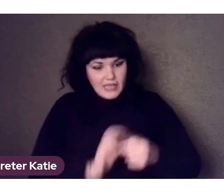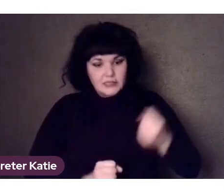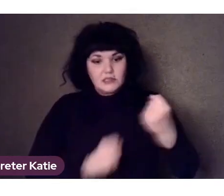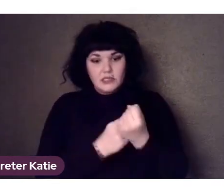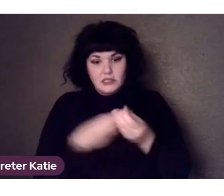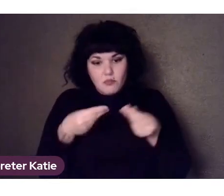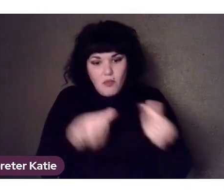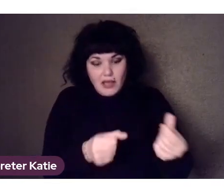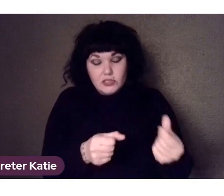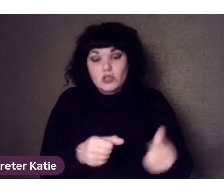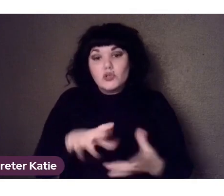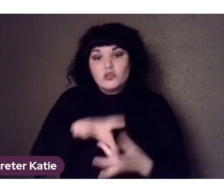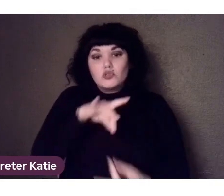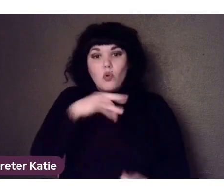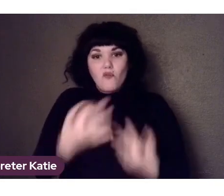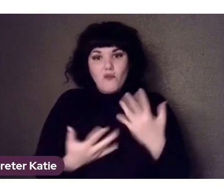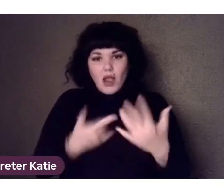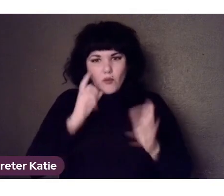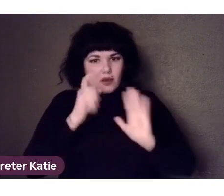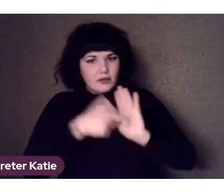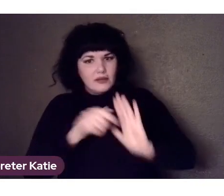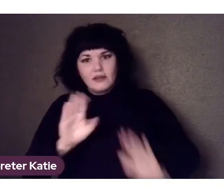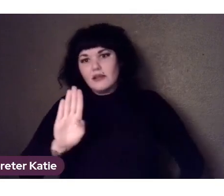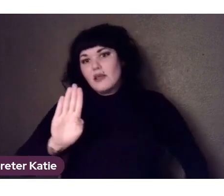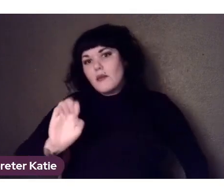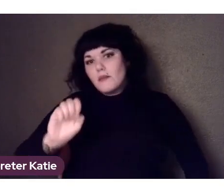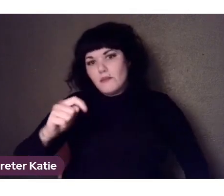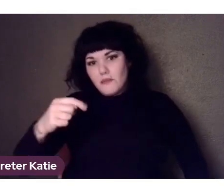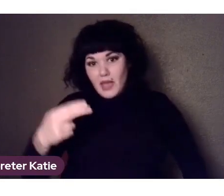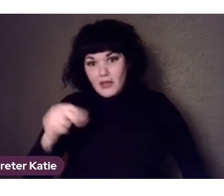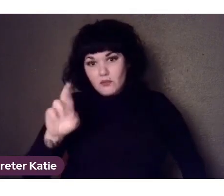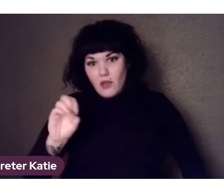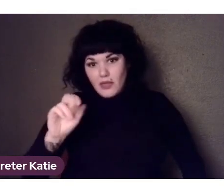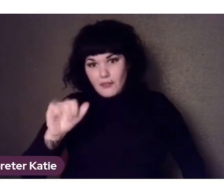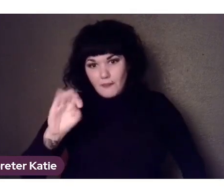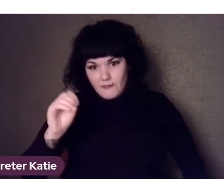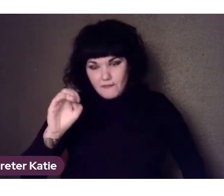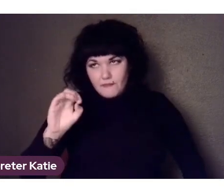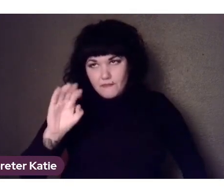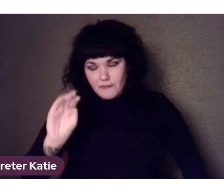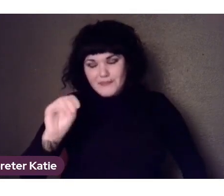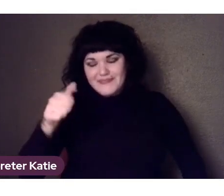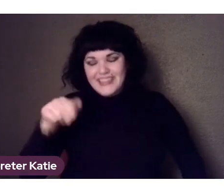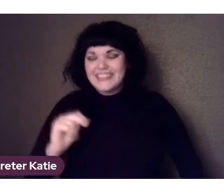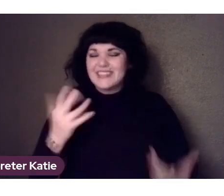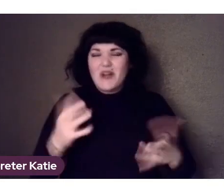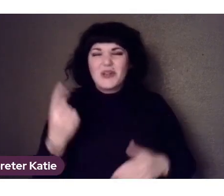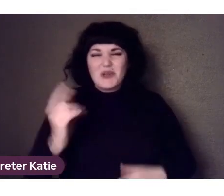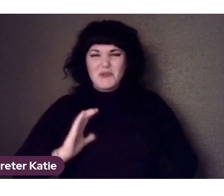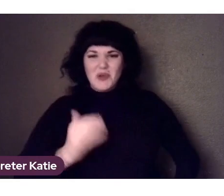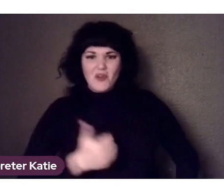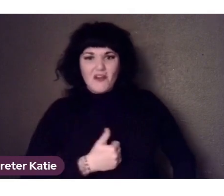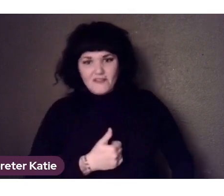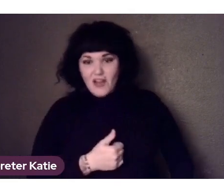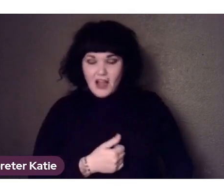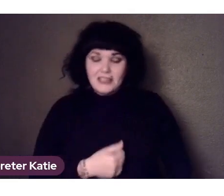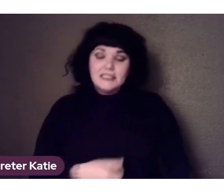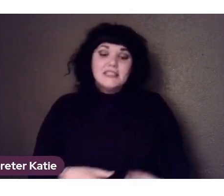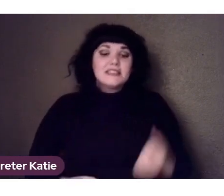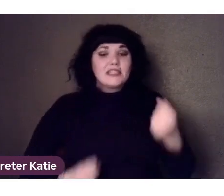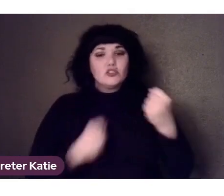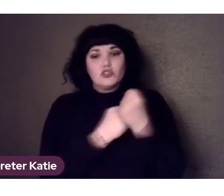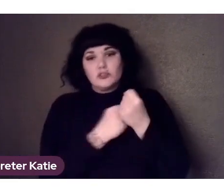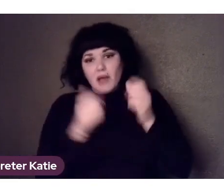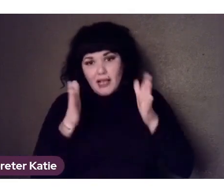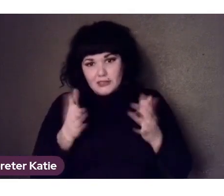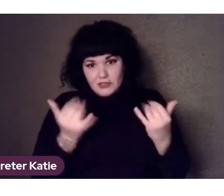just give a shout out to Ben Rathman, who is already one of our signature sponsors this year, who actually